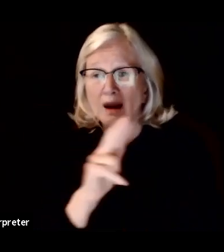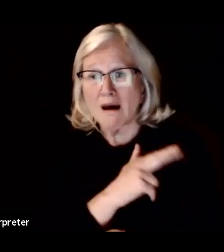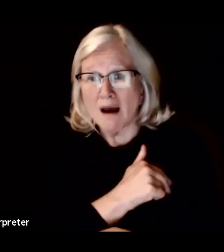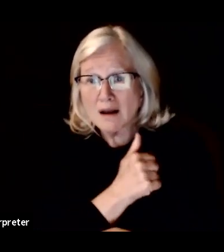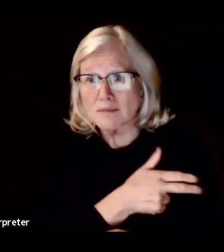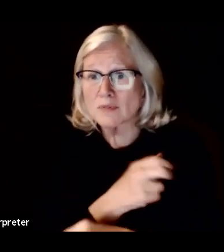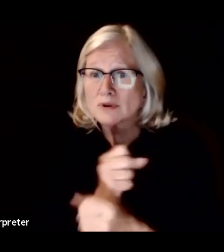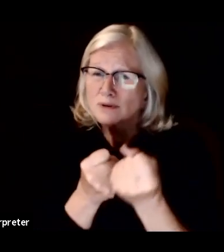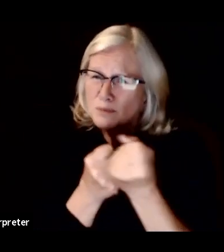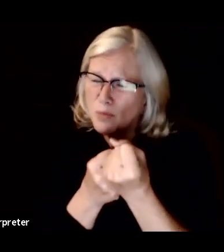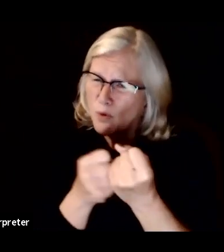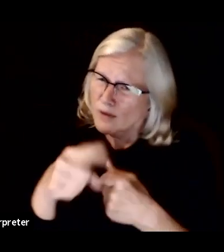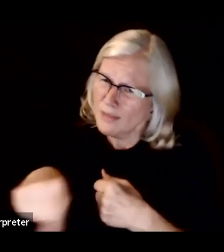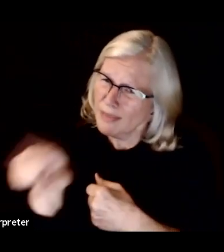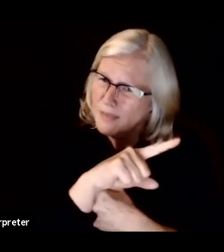workplace.